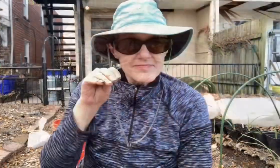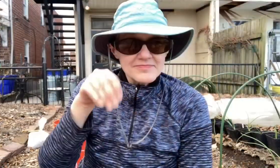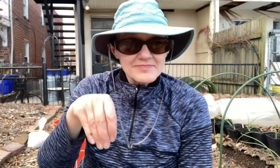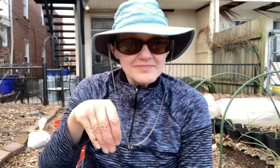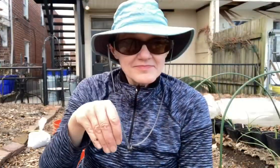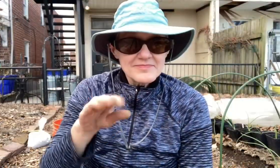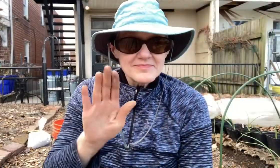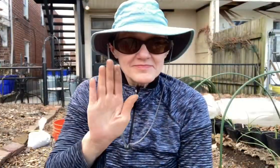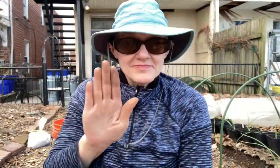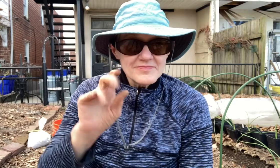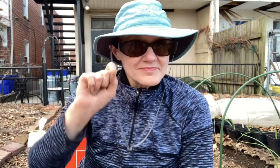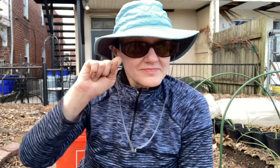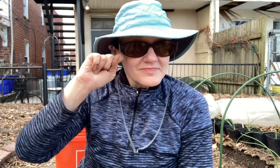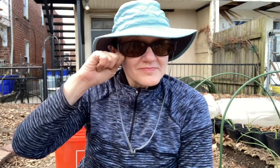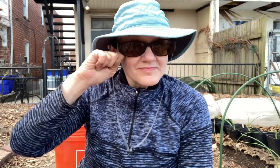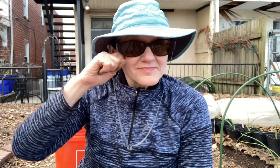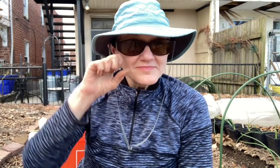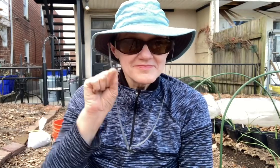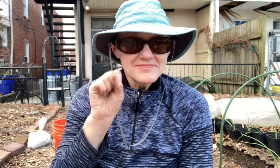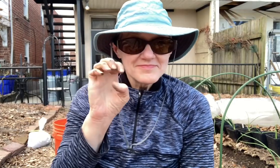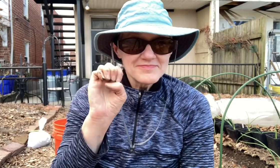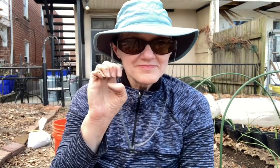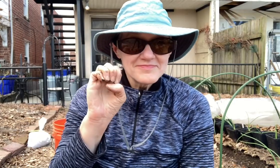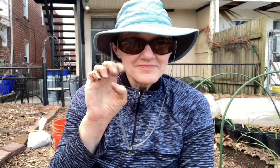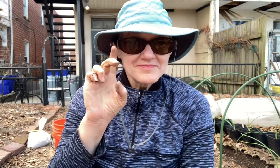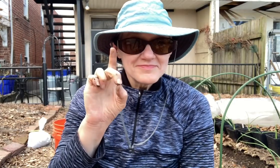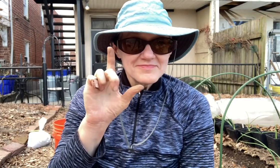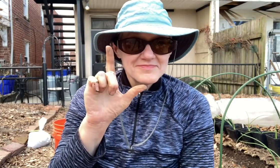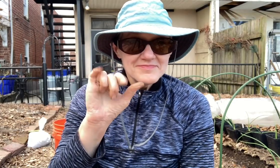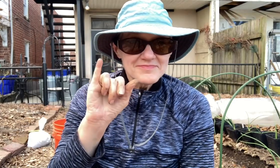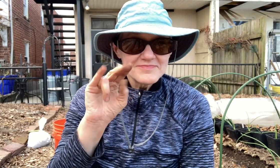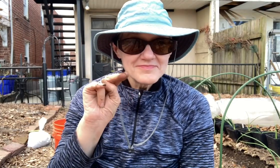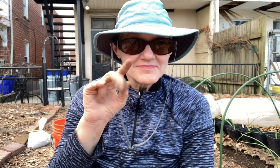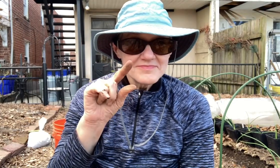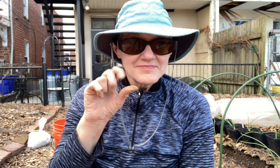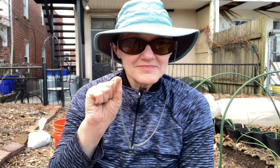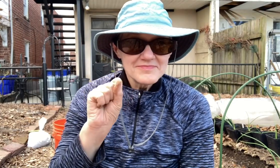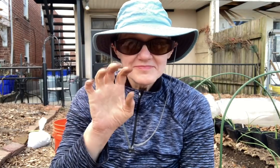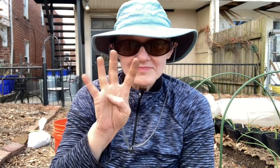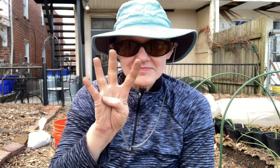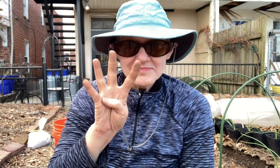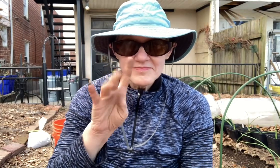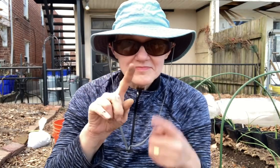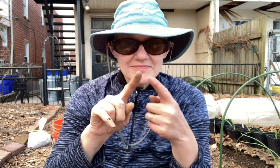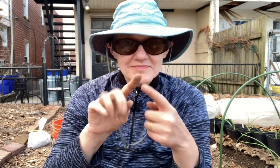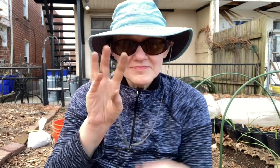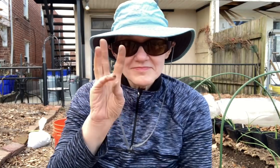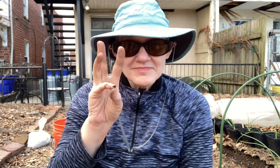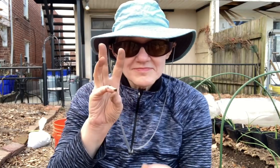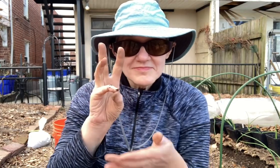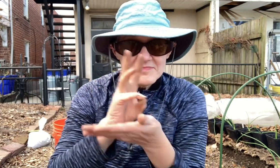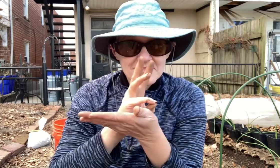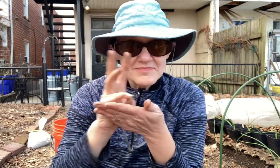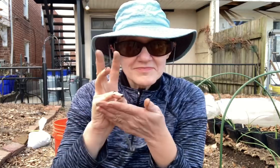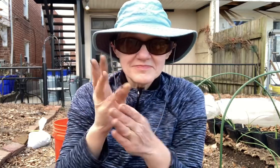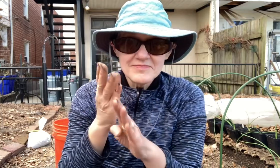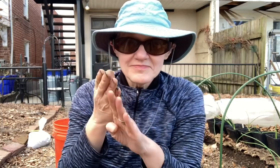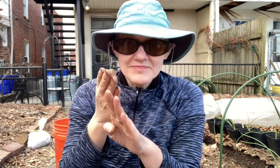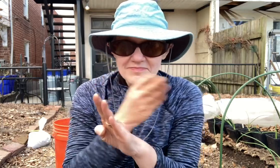So you want to plant out your onion seedlings 4 to 6 weeks before